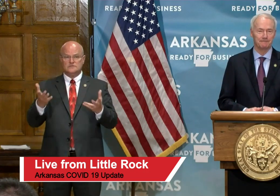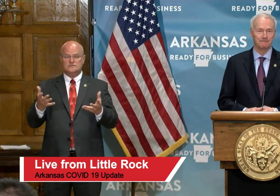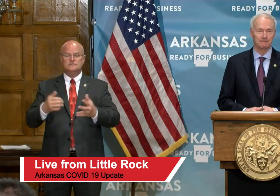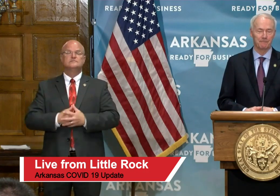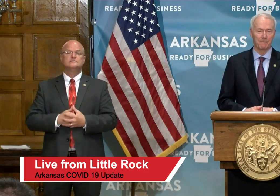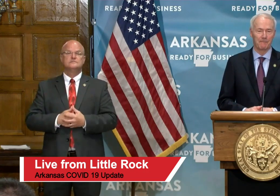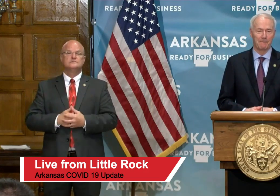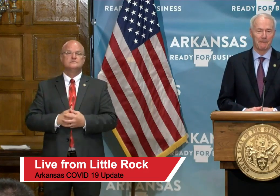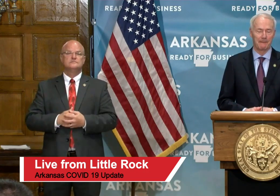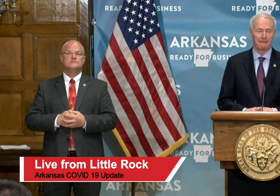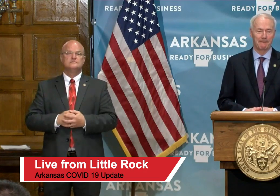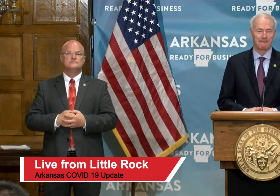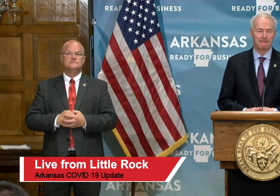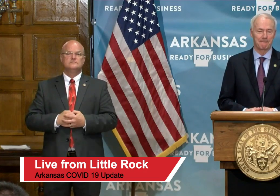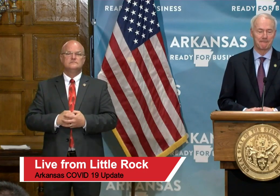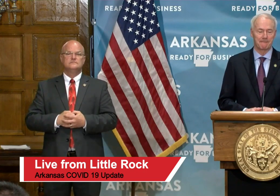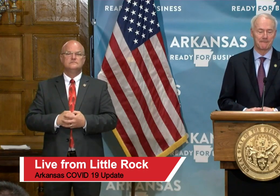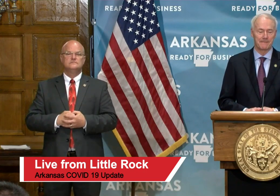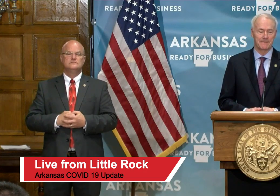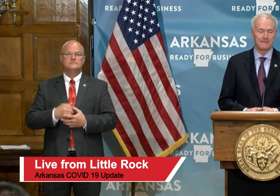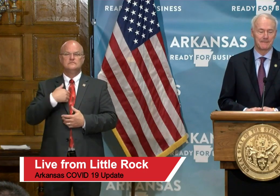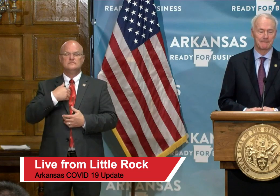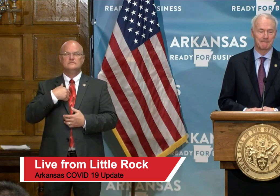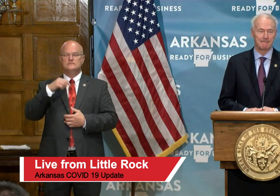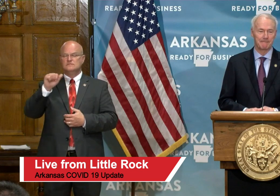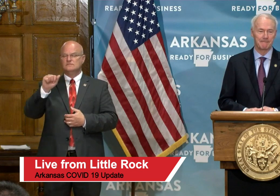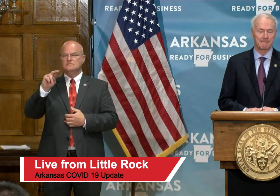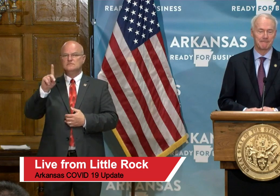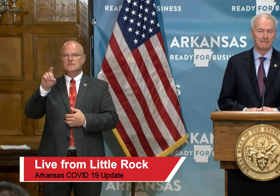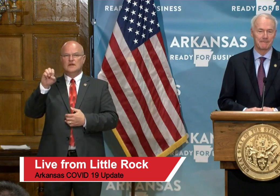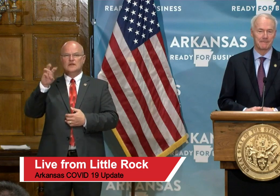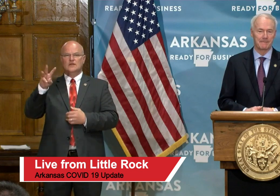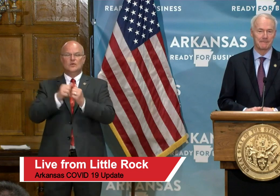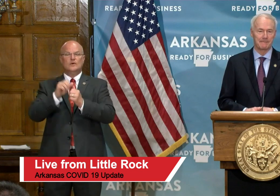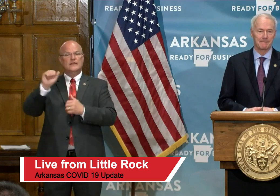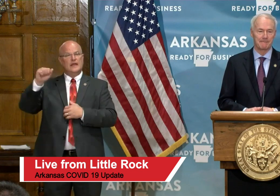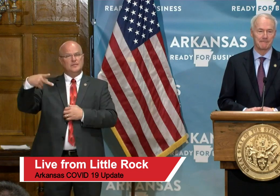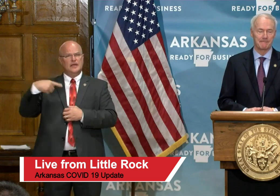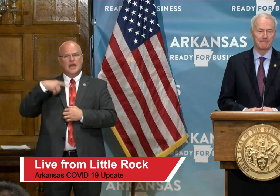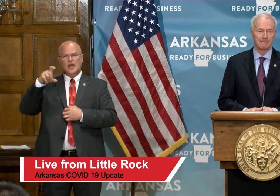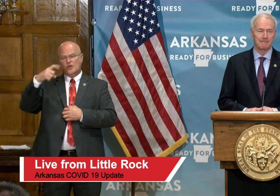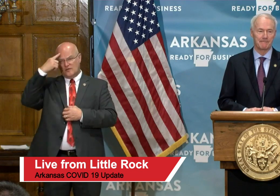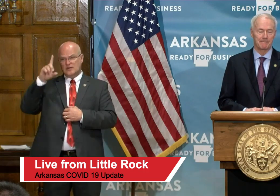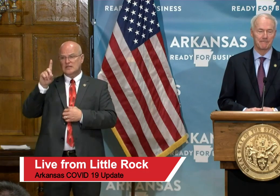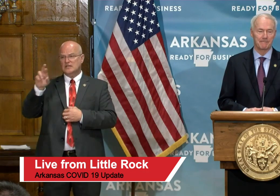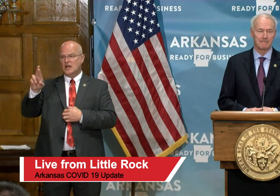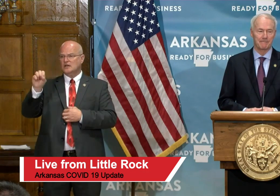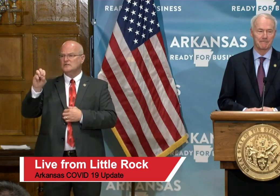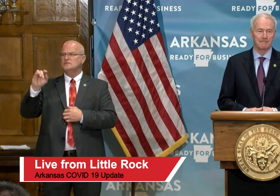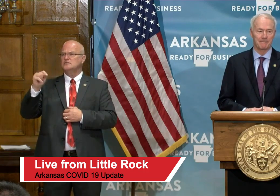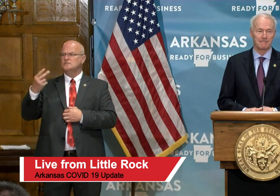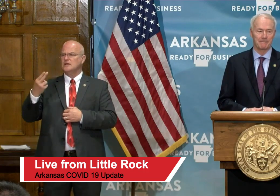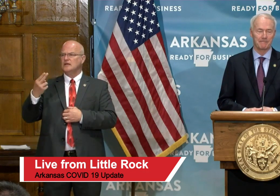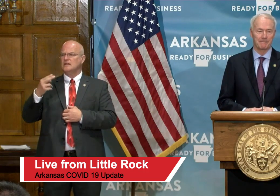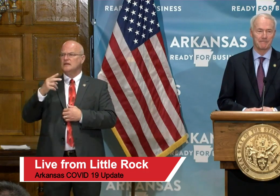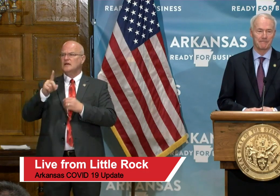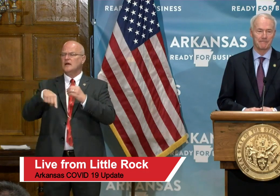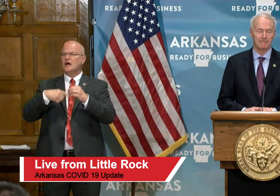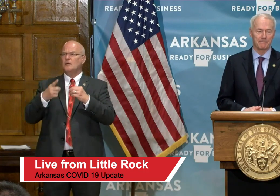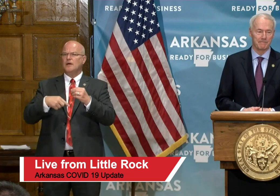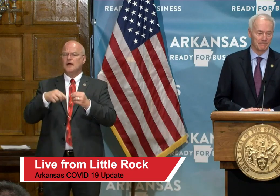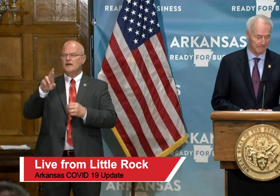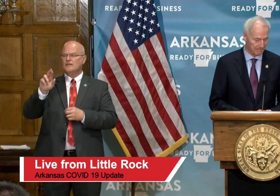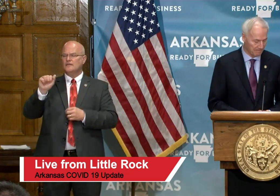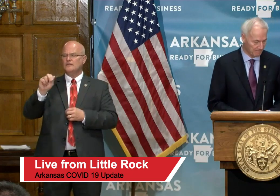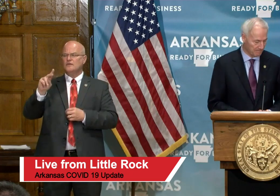remotely. Yeah, Governor, this is Andrew with AP. Had a question for Dr. Smith about the Randall Williams